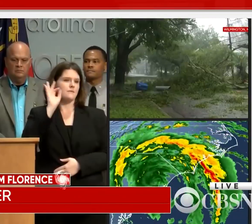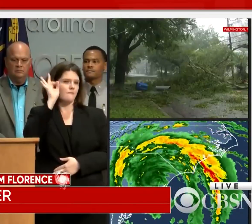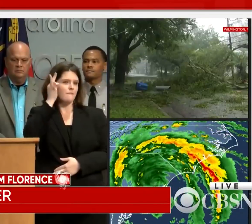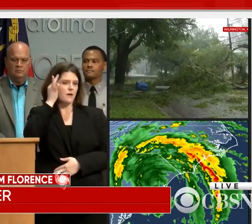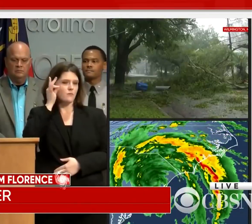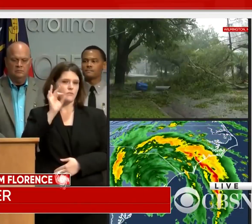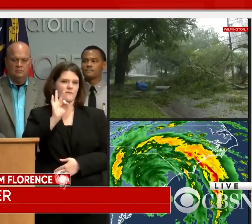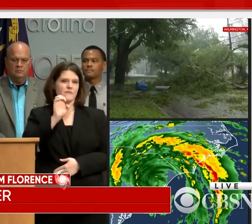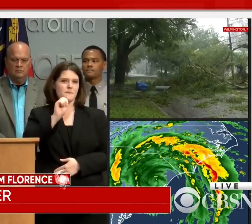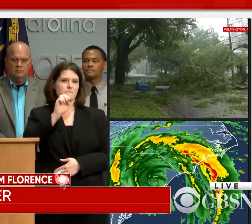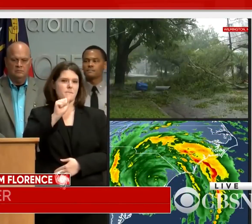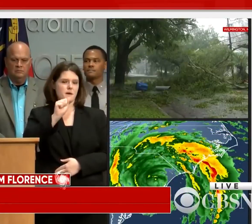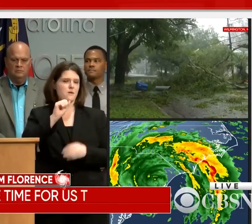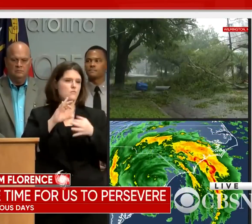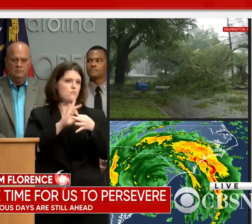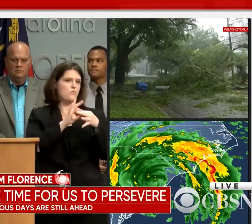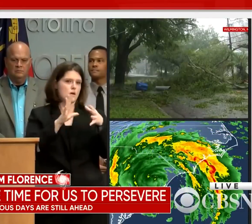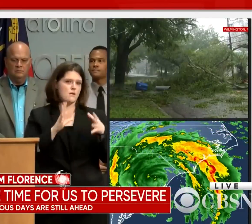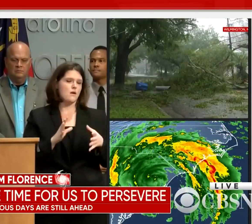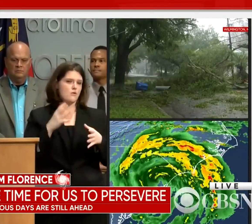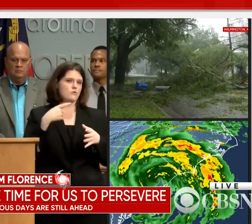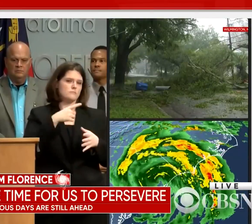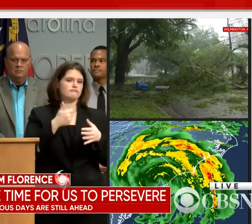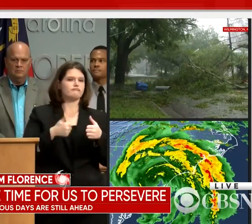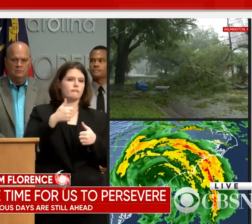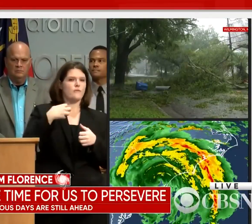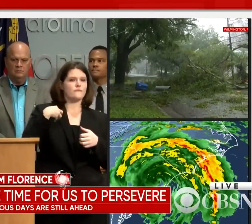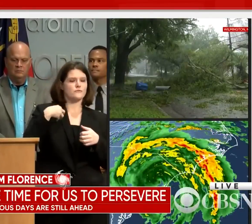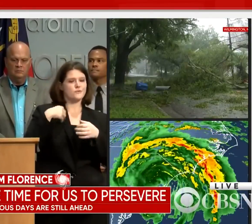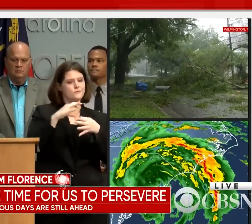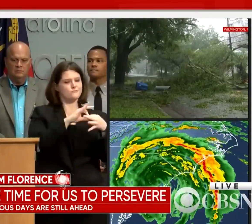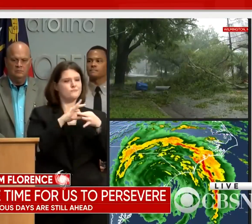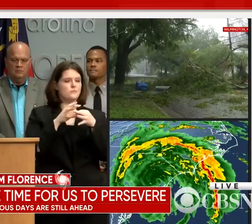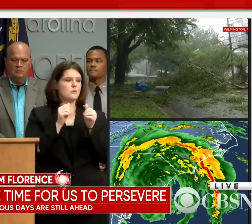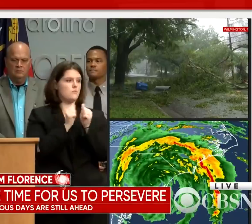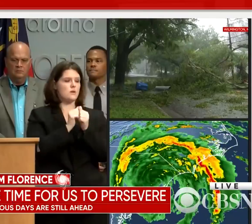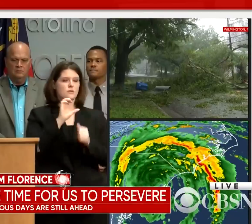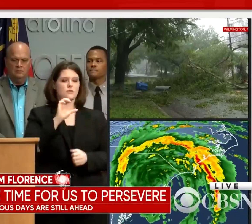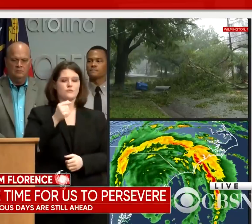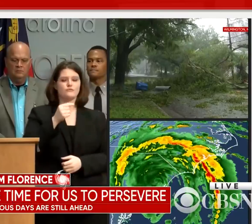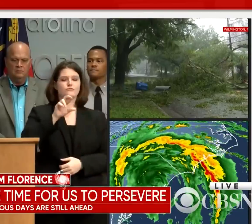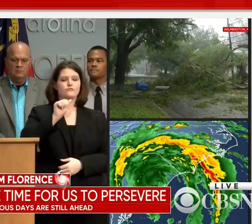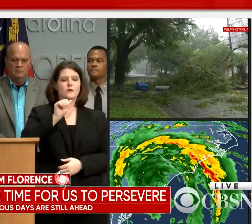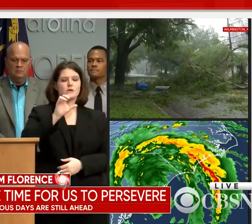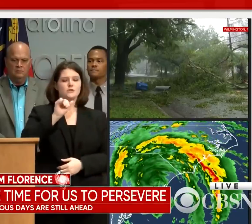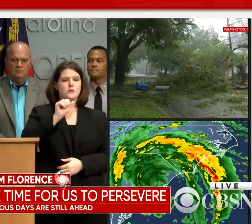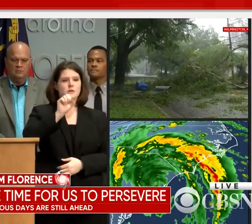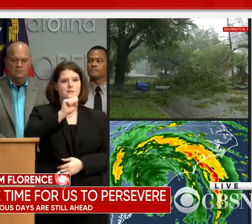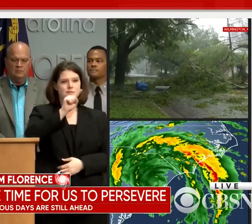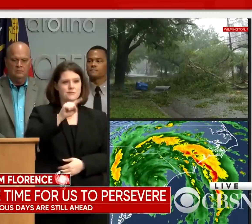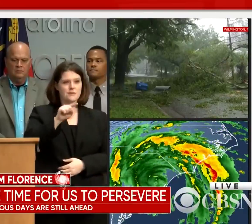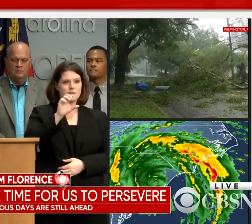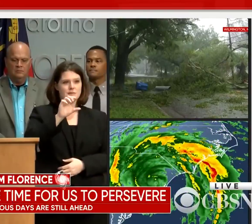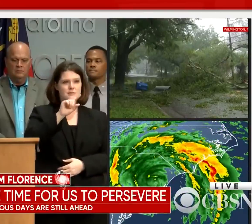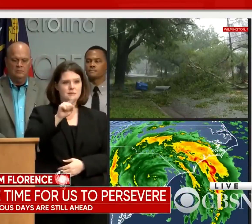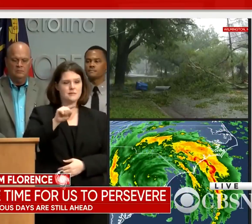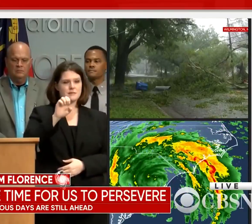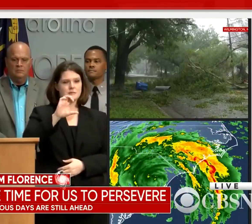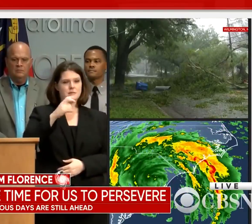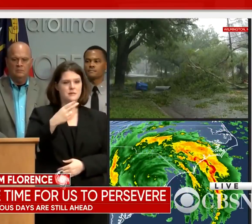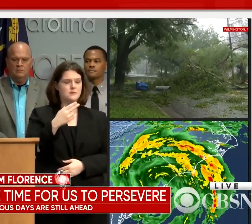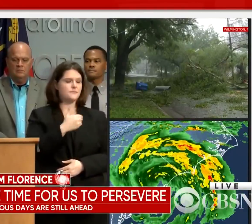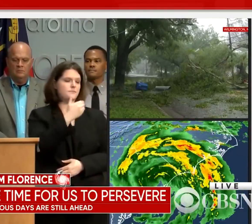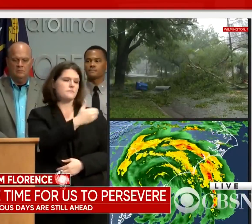our FEMA Federal Coordinating Officer, along with Gracia Check. And we have Commander